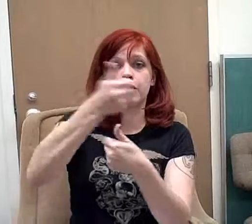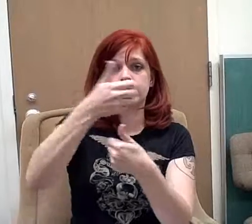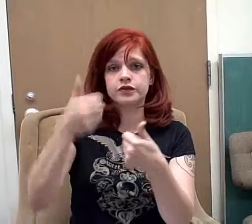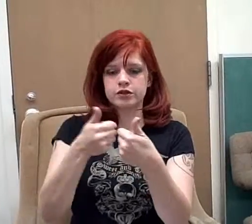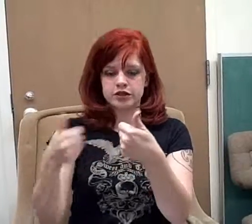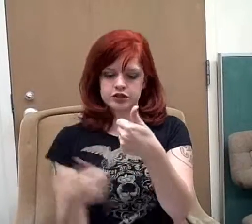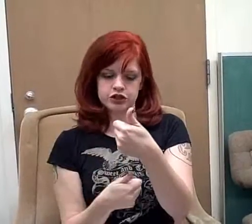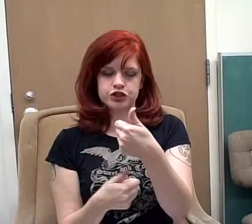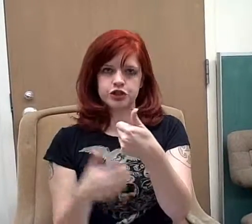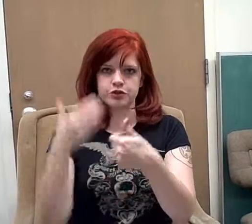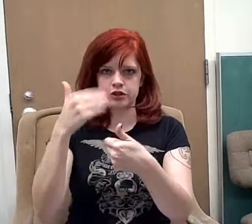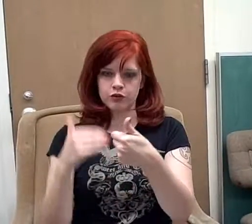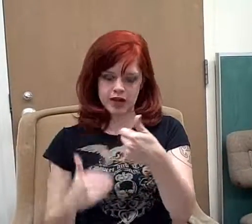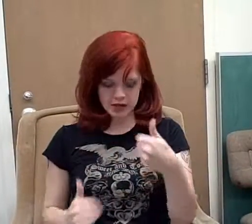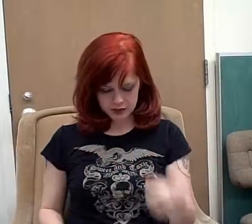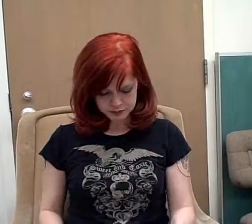above. So this just shows a ranking.